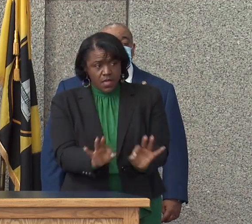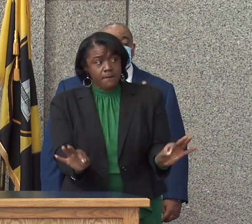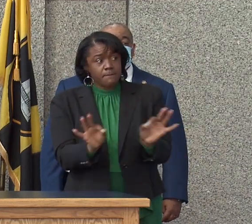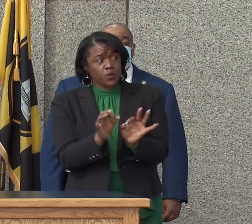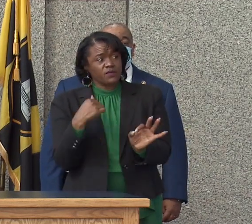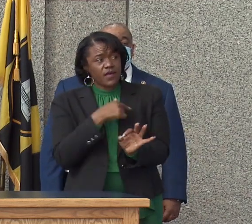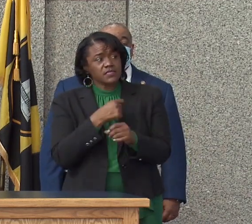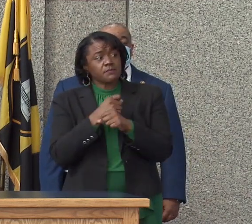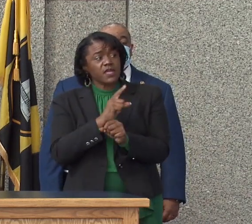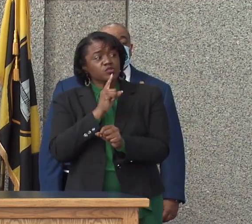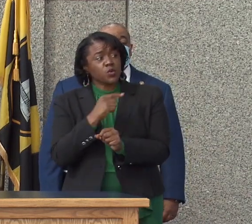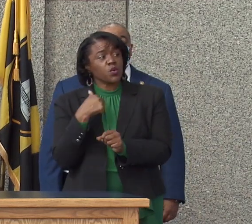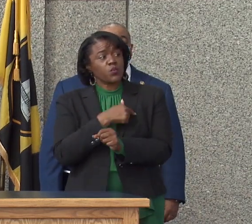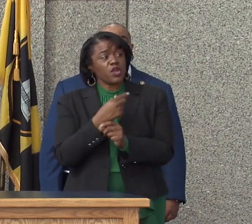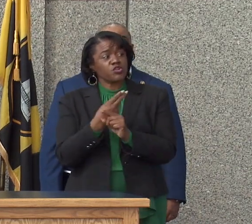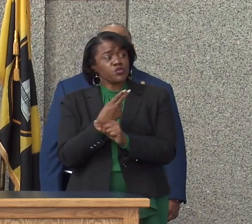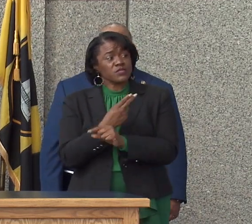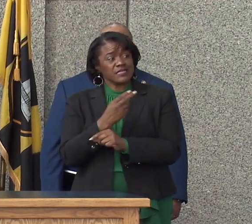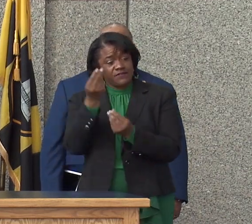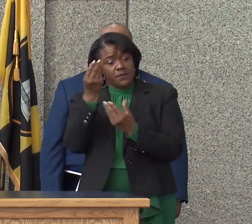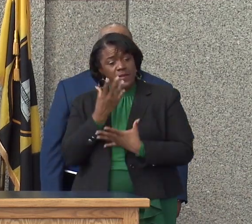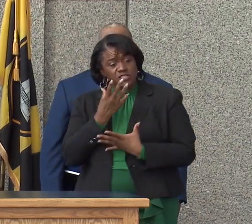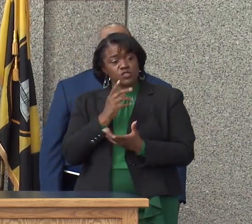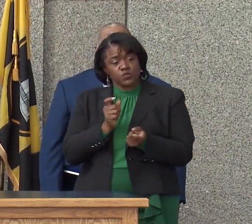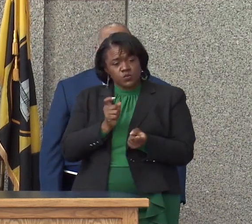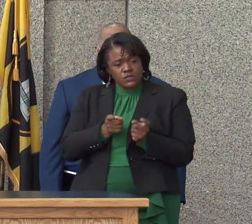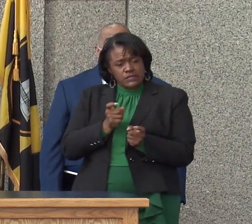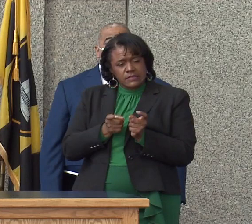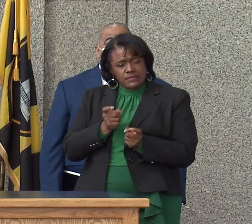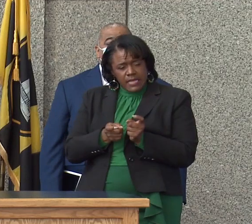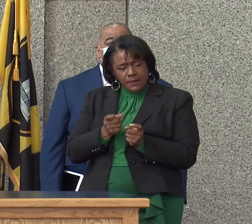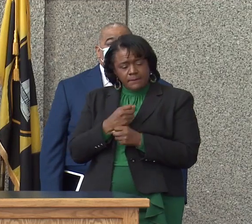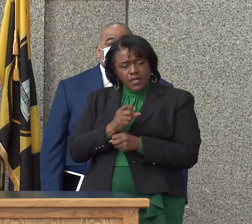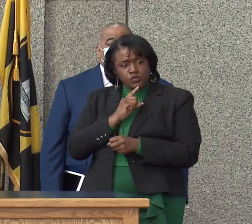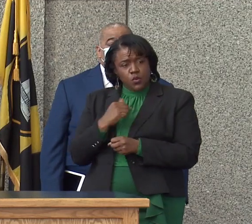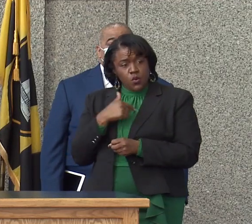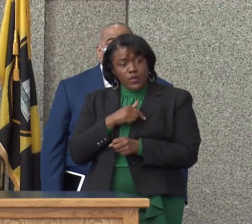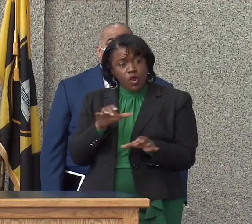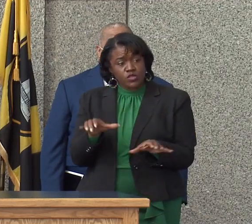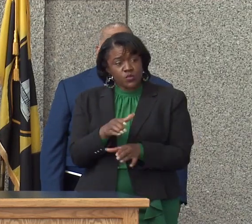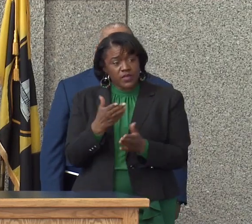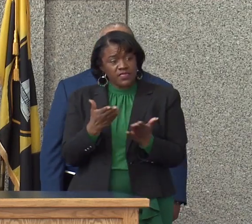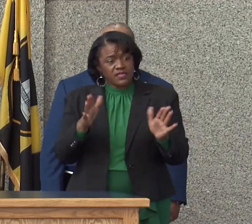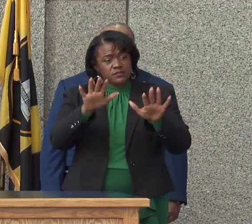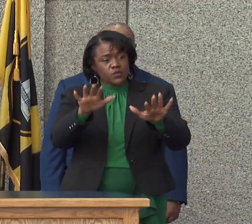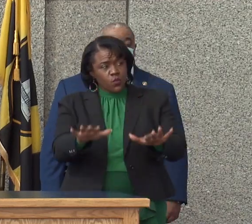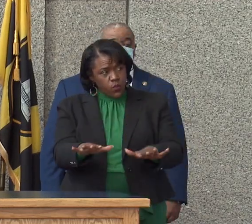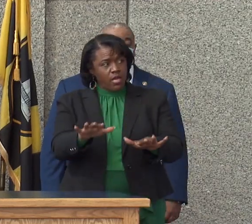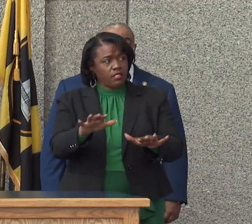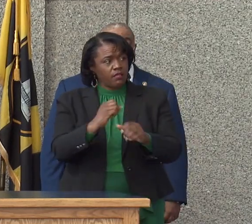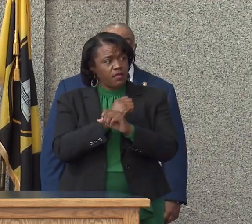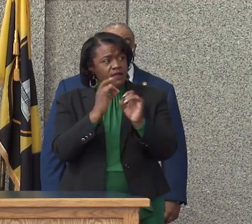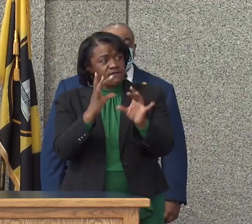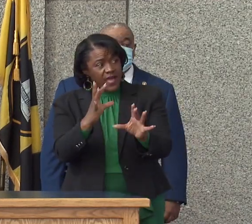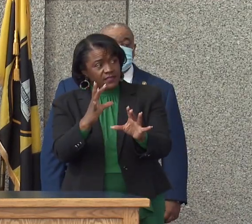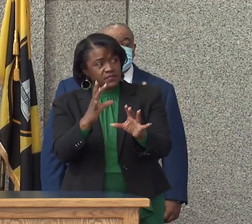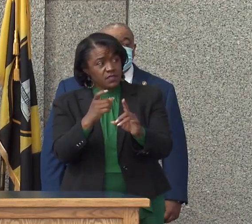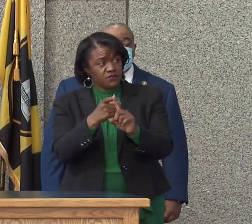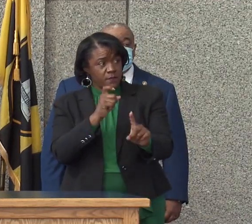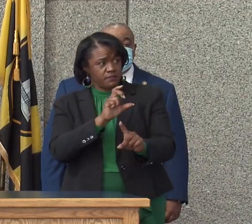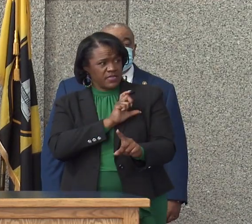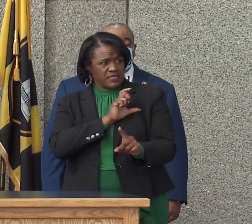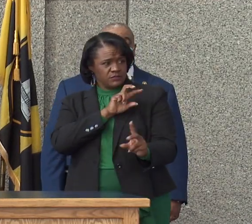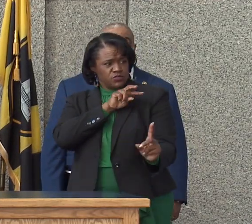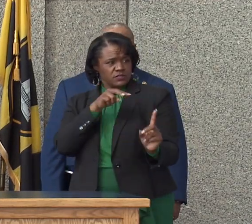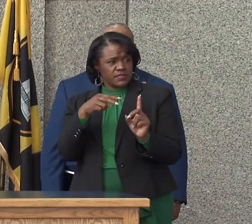us making sure that we're using data to adapt and to make sure that we're doing things that are going to quell the violence from a policing standpoint that